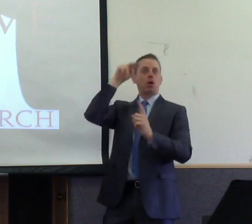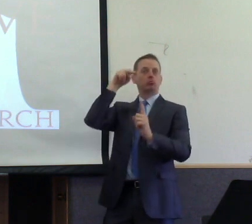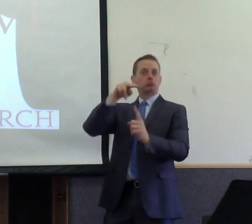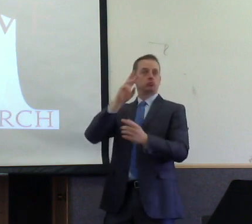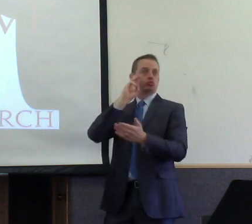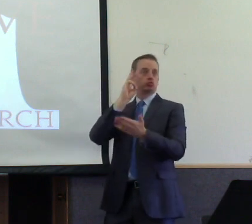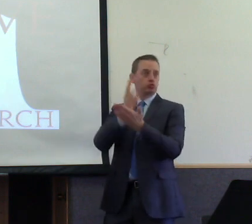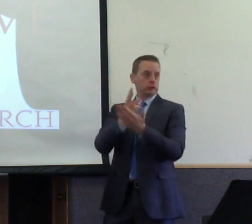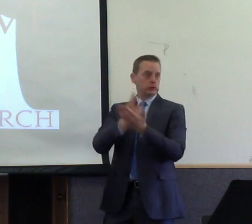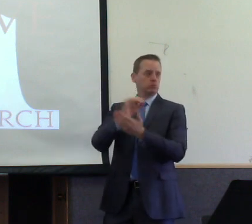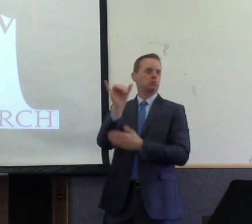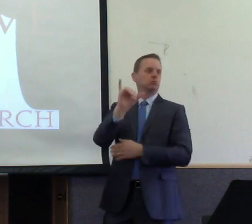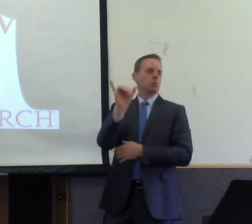house.